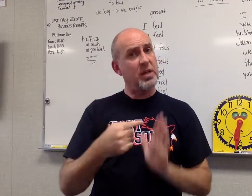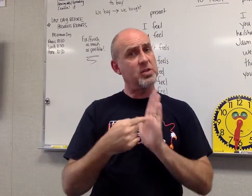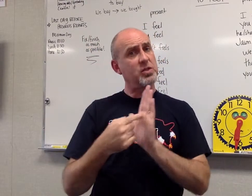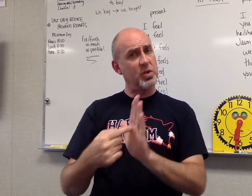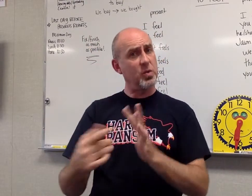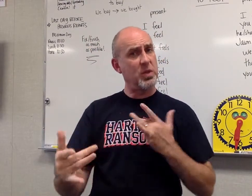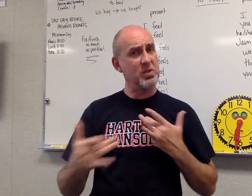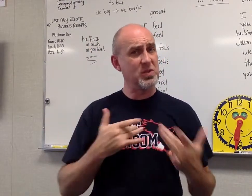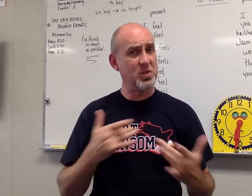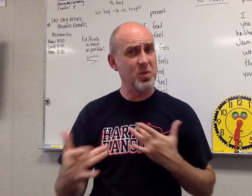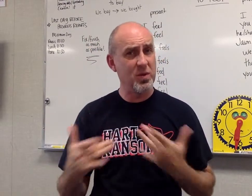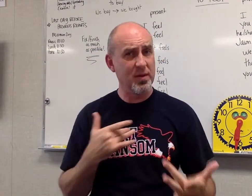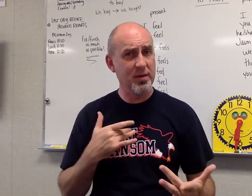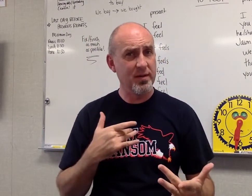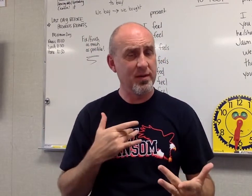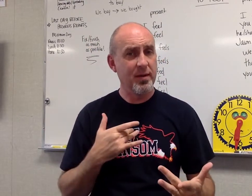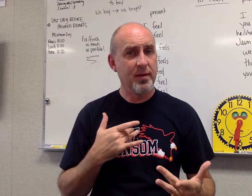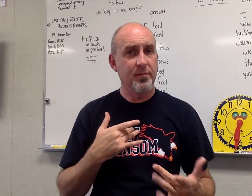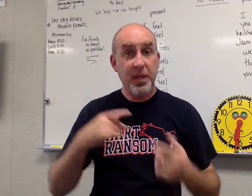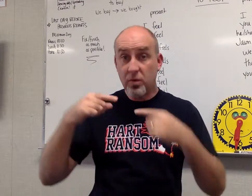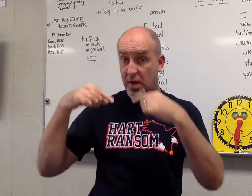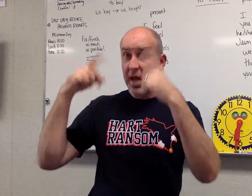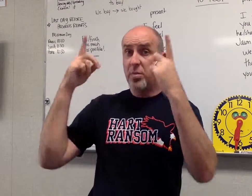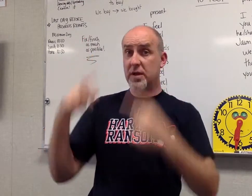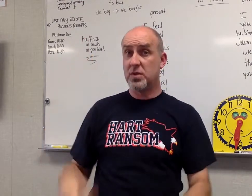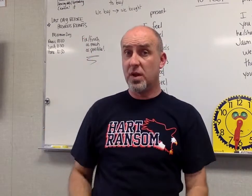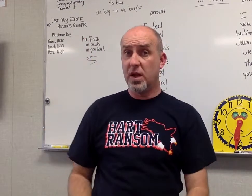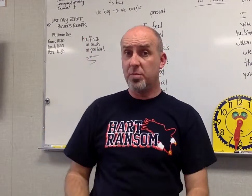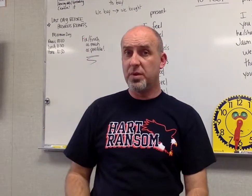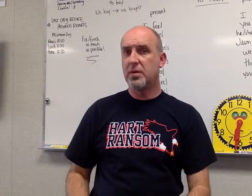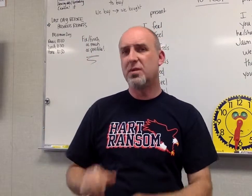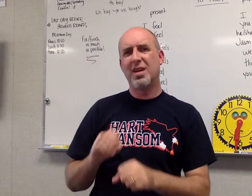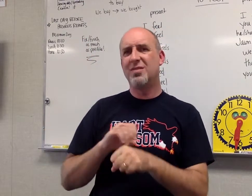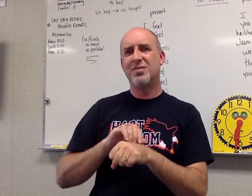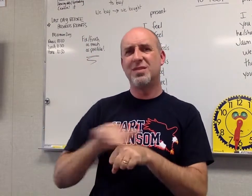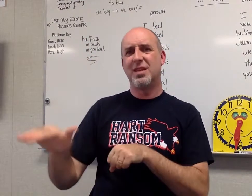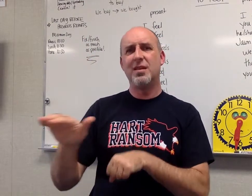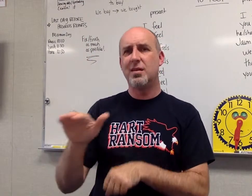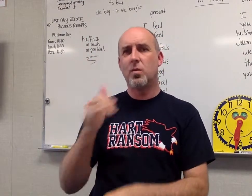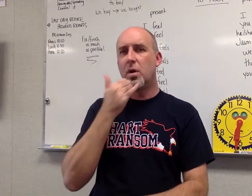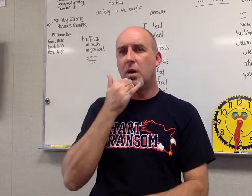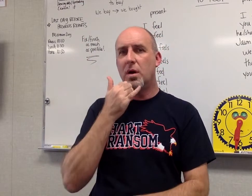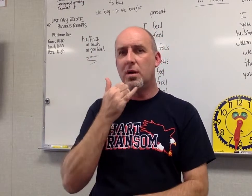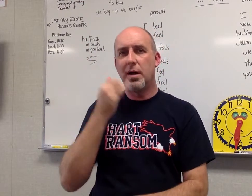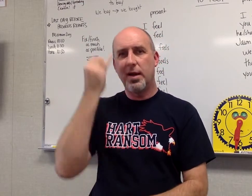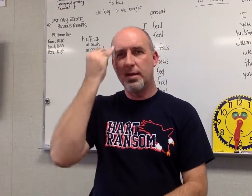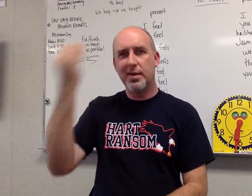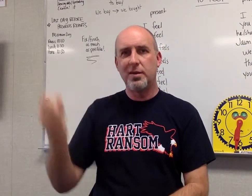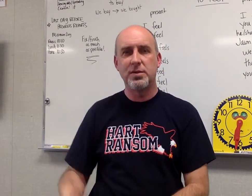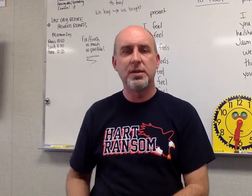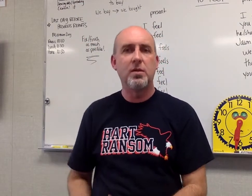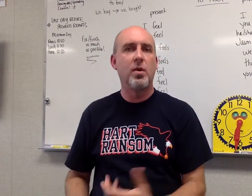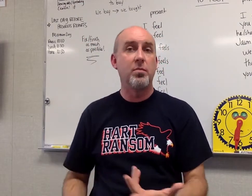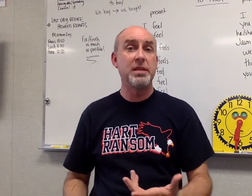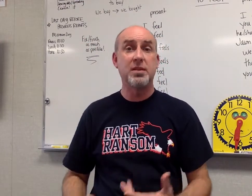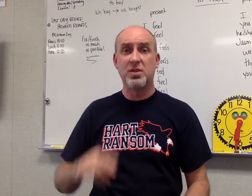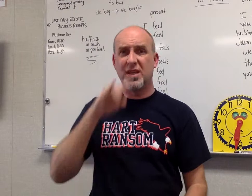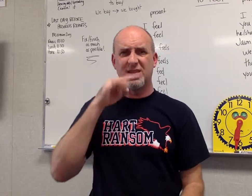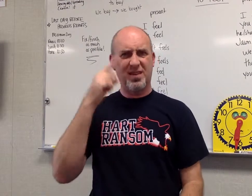to show concern and your eyebrows are up, you're kind of sending the wrong idea. You're sending the wrong message. The kid's going to